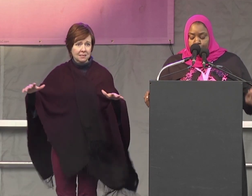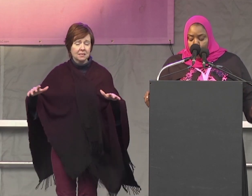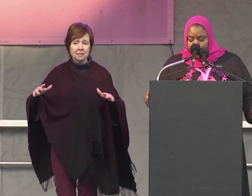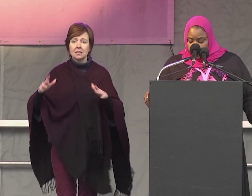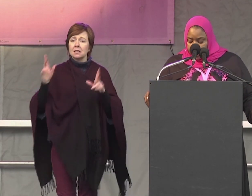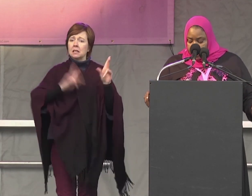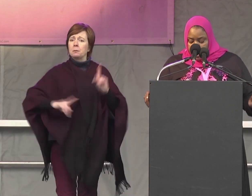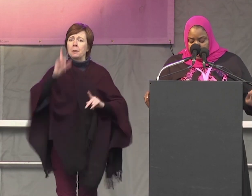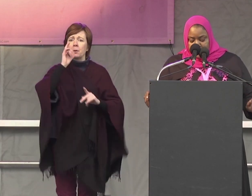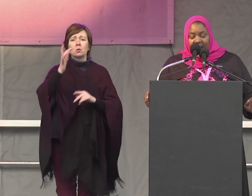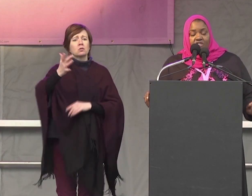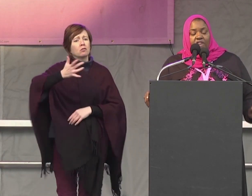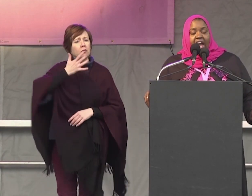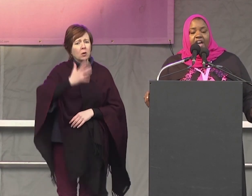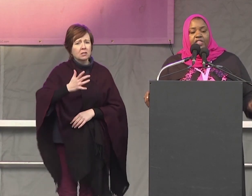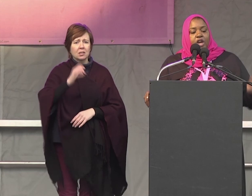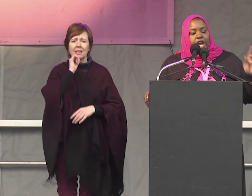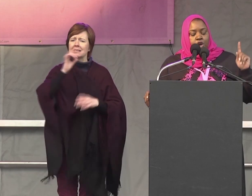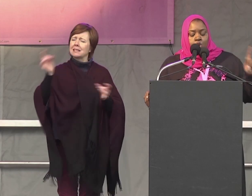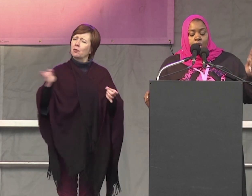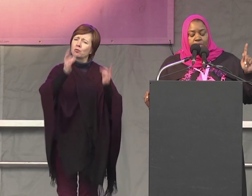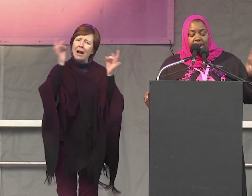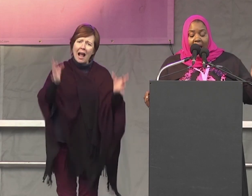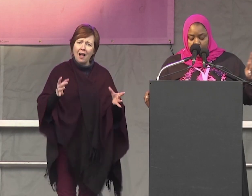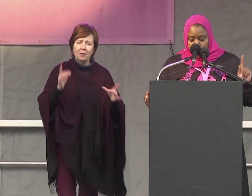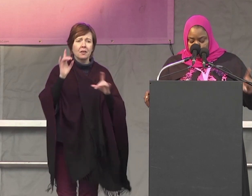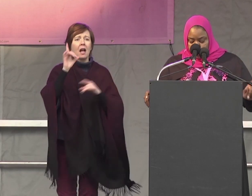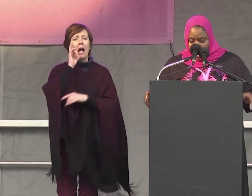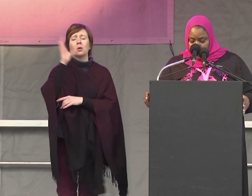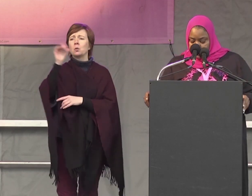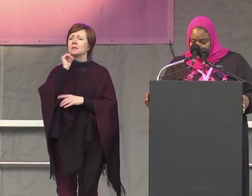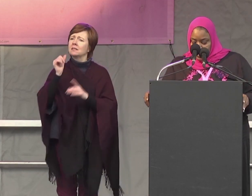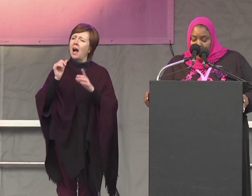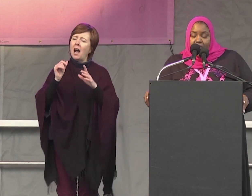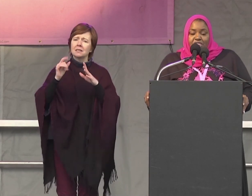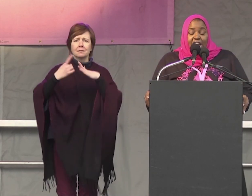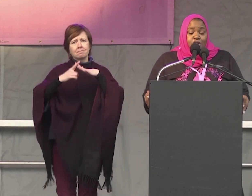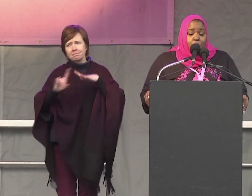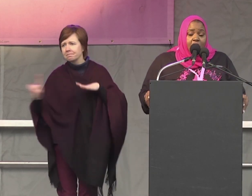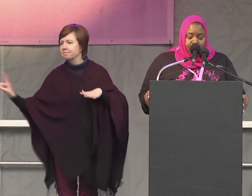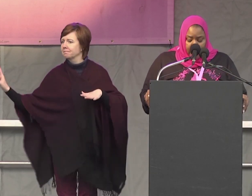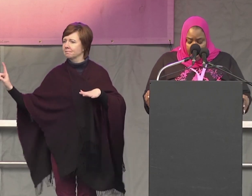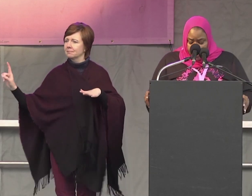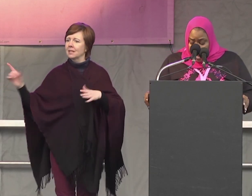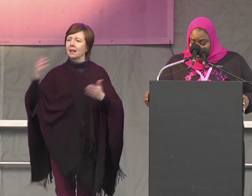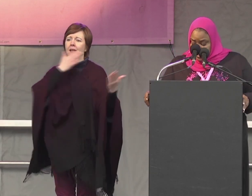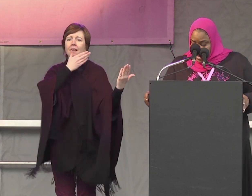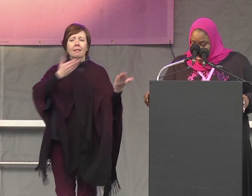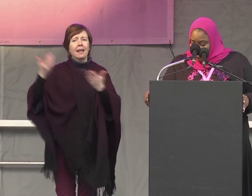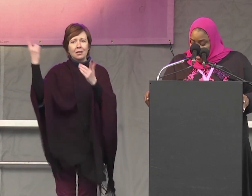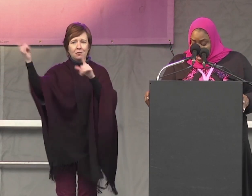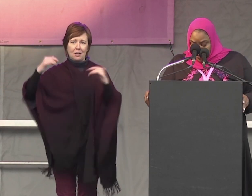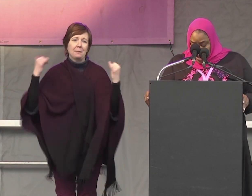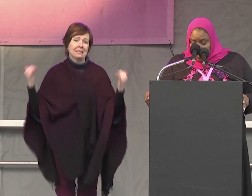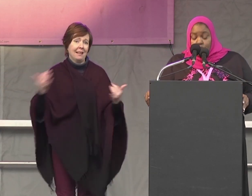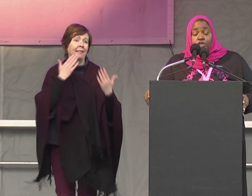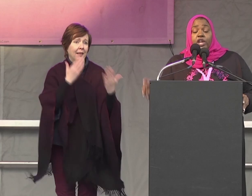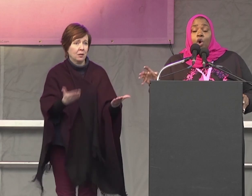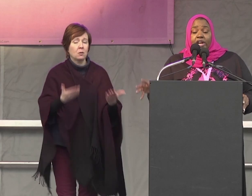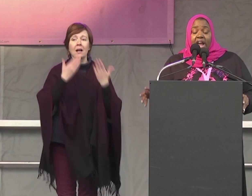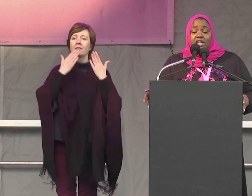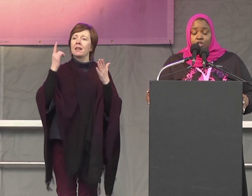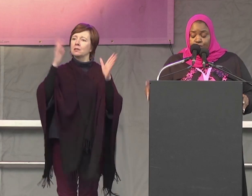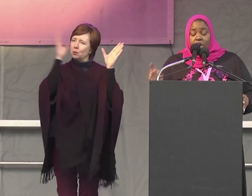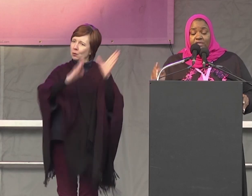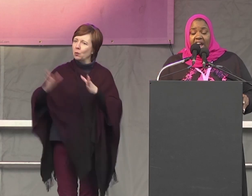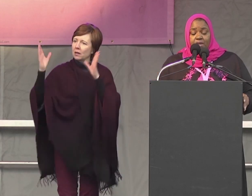those whose portion is not wrath, and who go not astray. Thank you all for coming out today, and thank you to